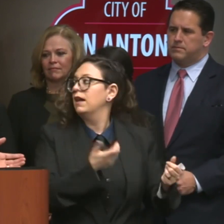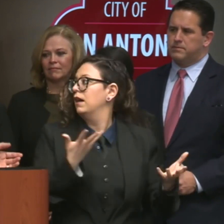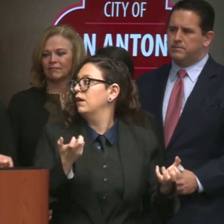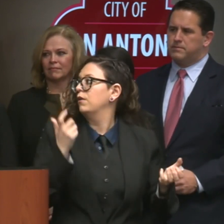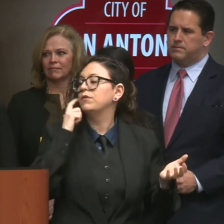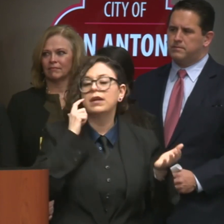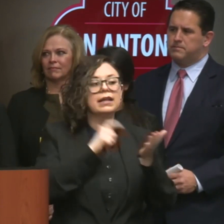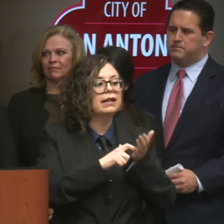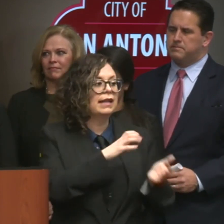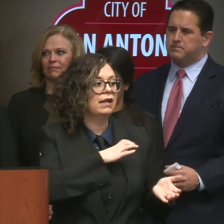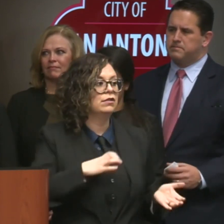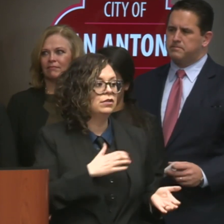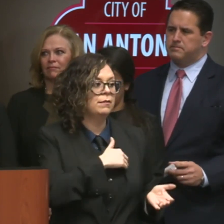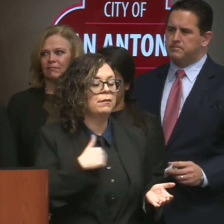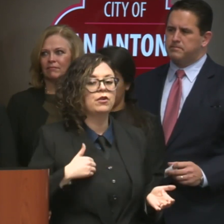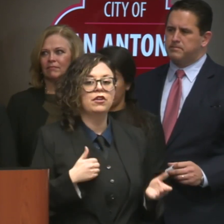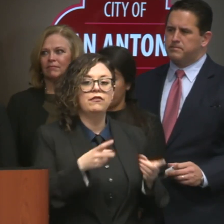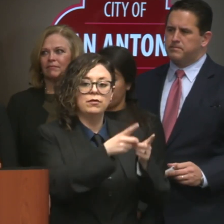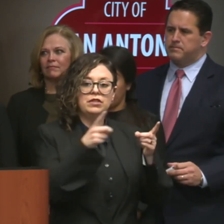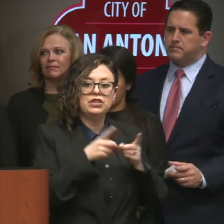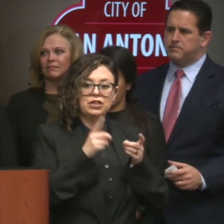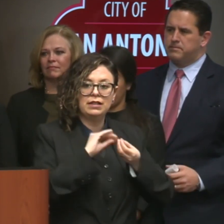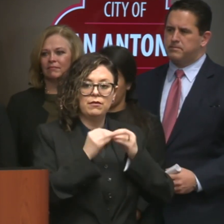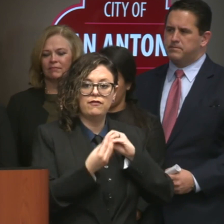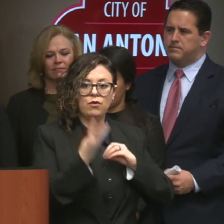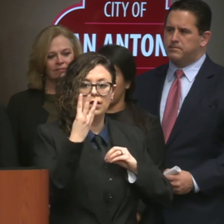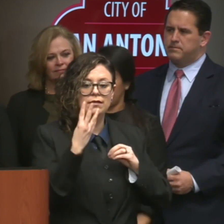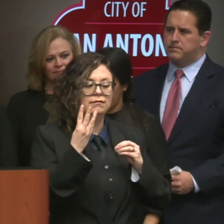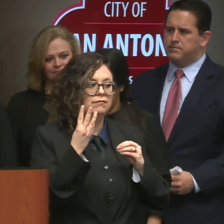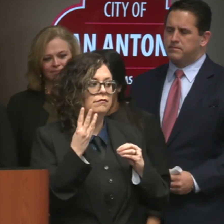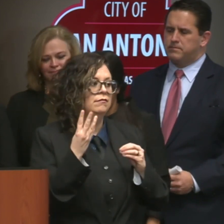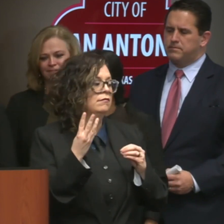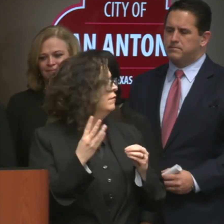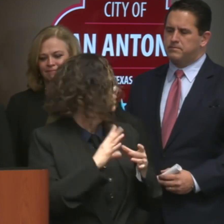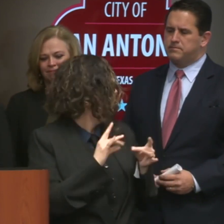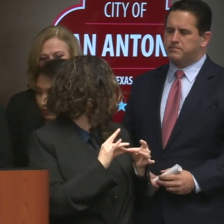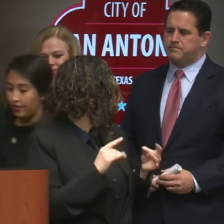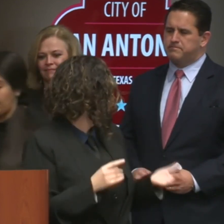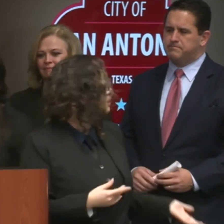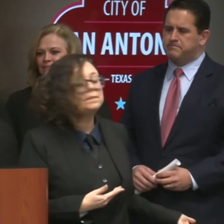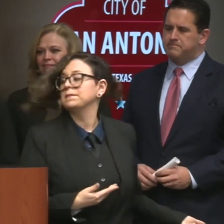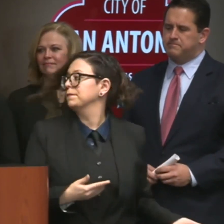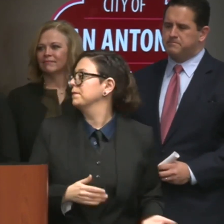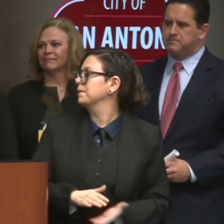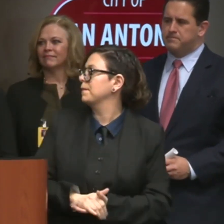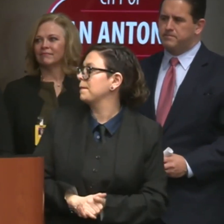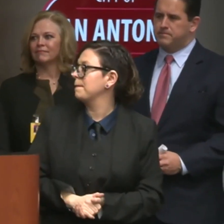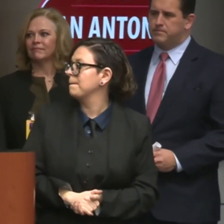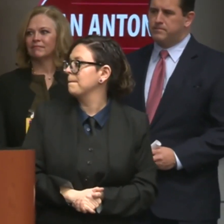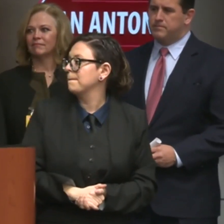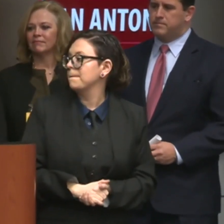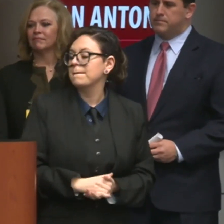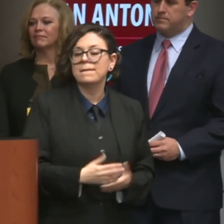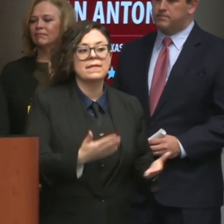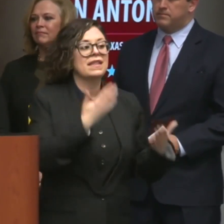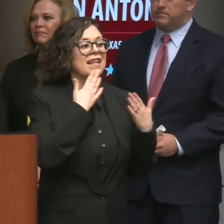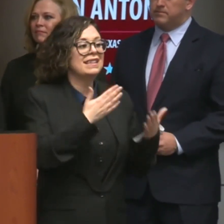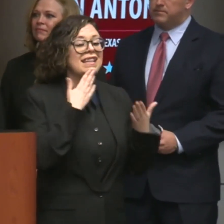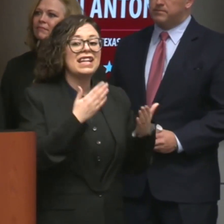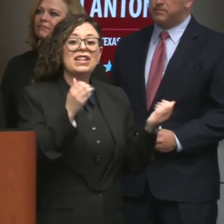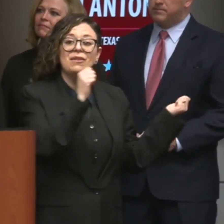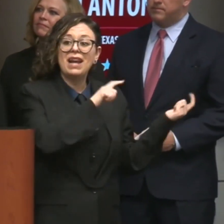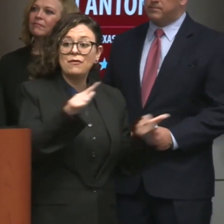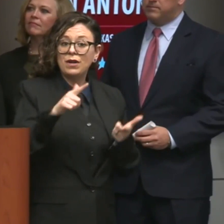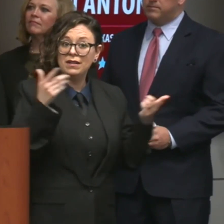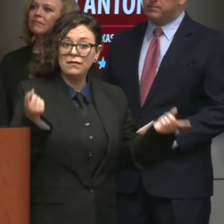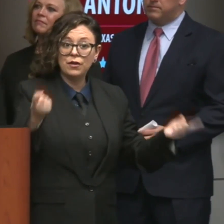our council member in District 4 to deliver that message for our community. Thank you. Thank you, Mayor, and thank you everybody for